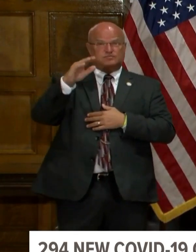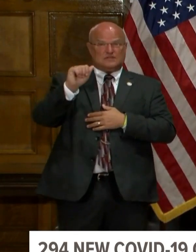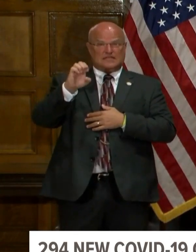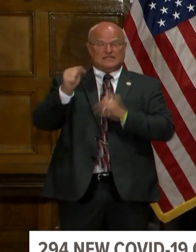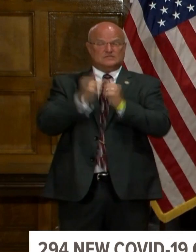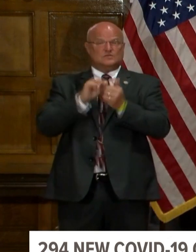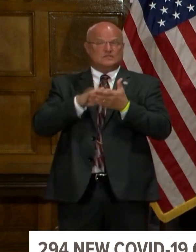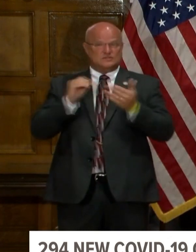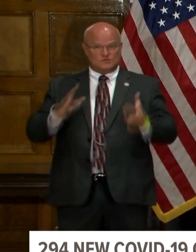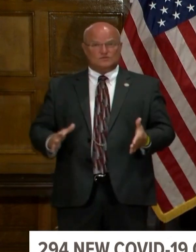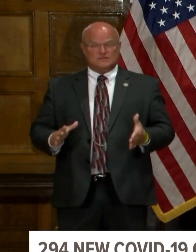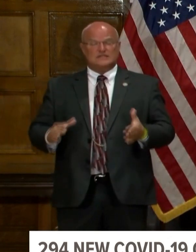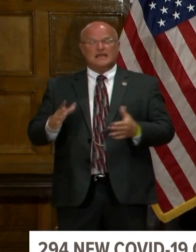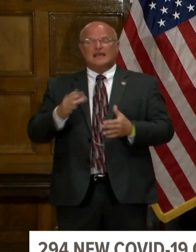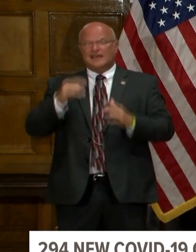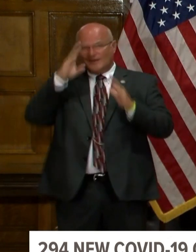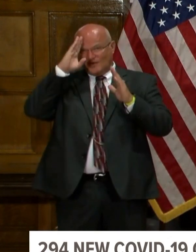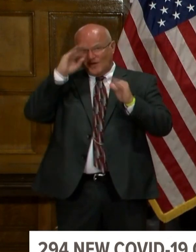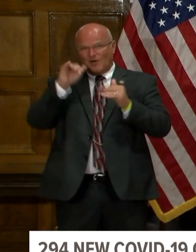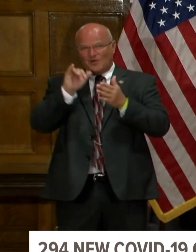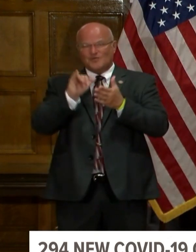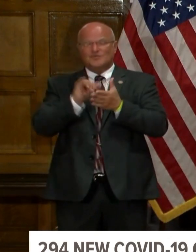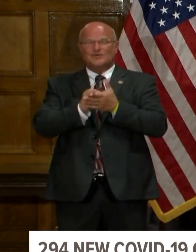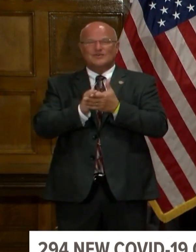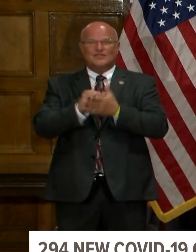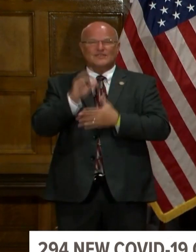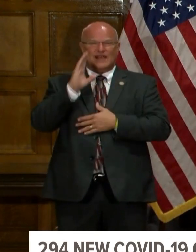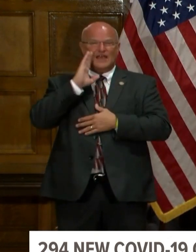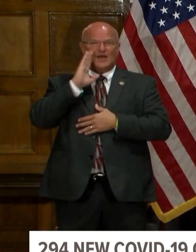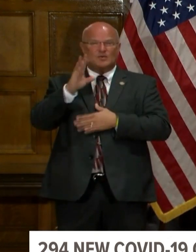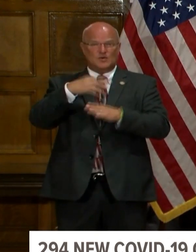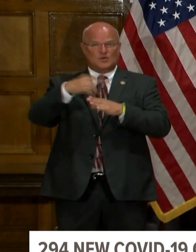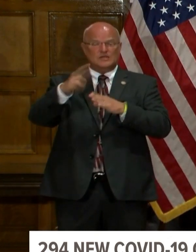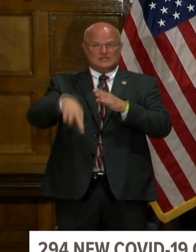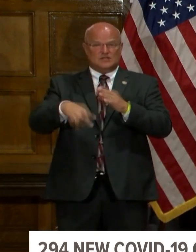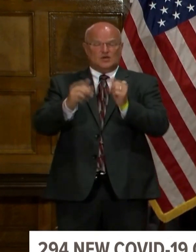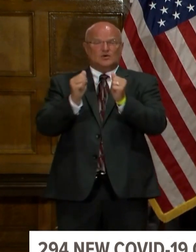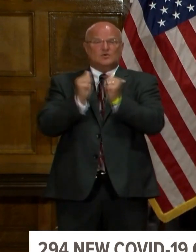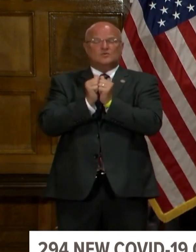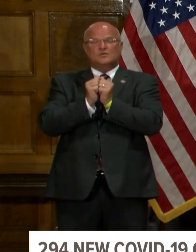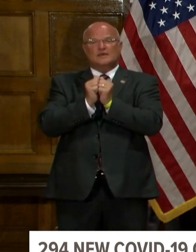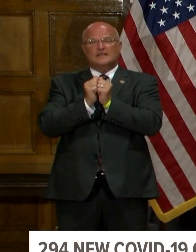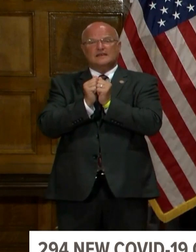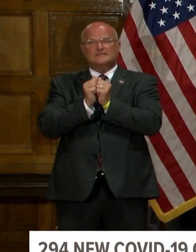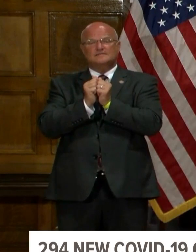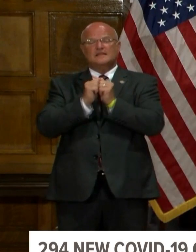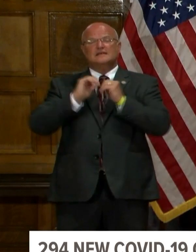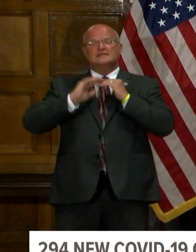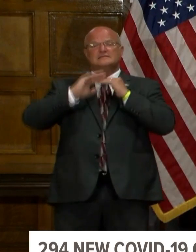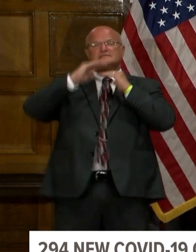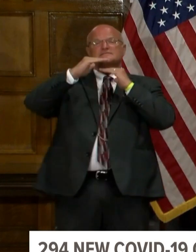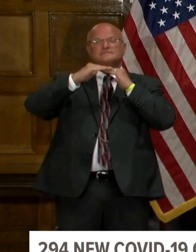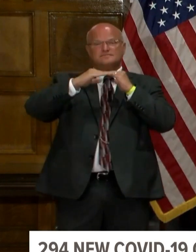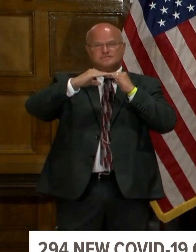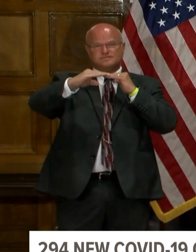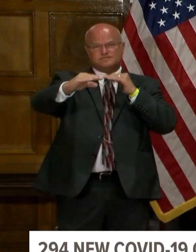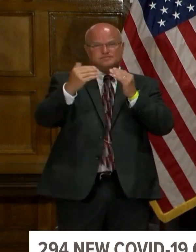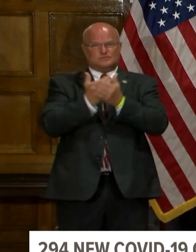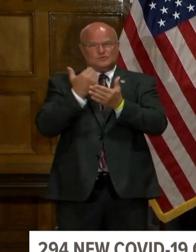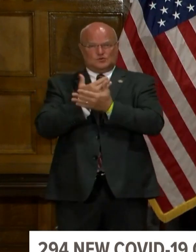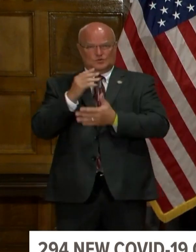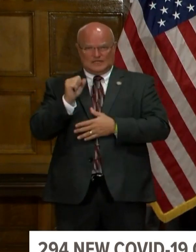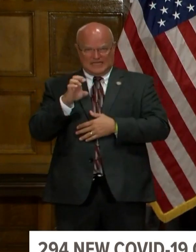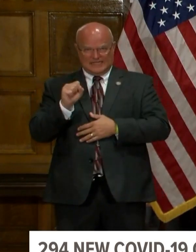among the students, and we're hopeful that that will result in a leveling off of those new